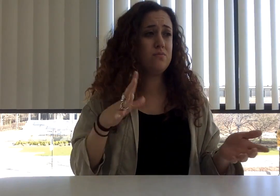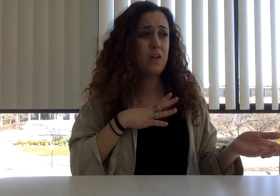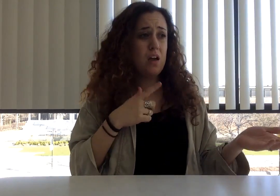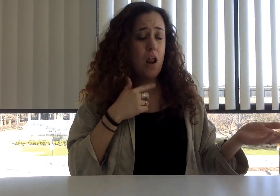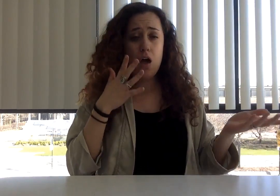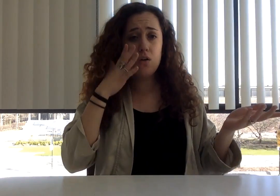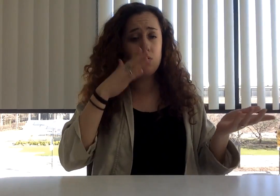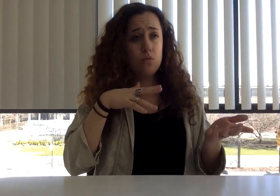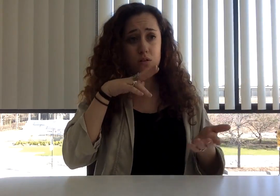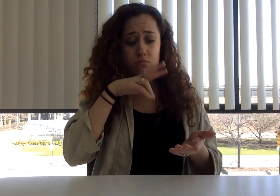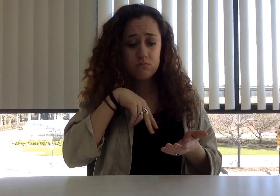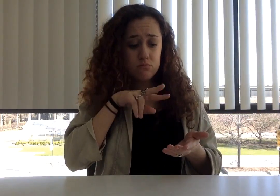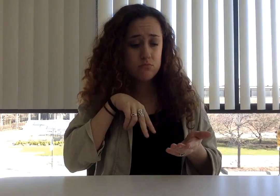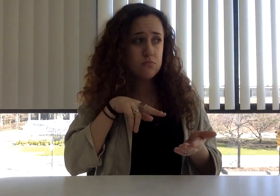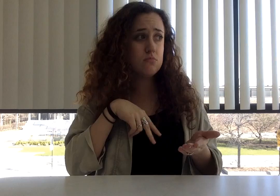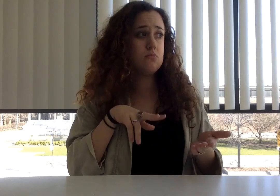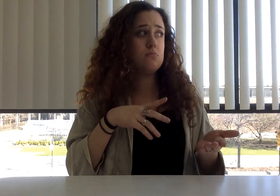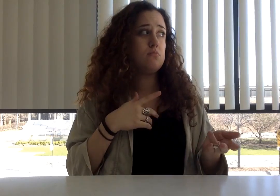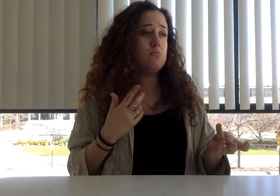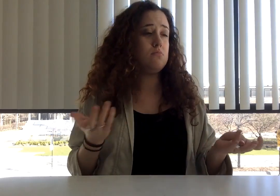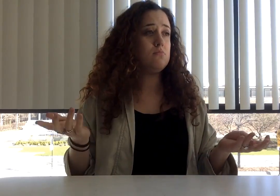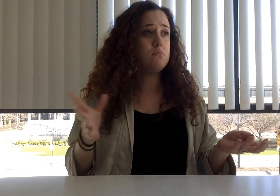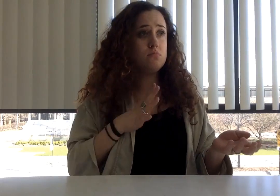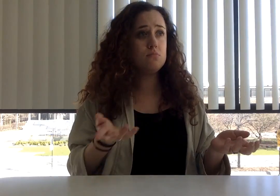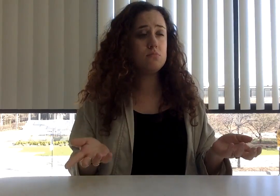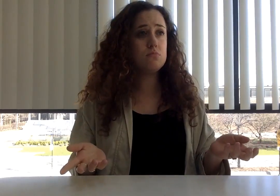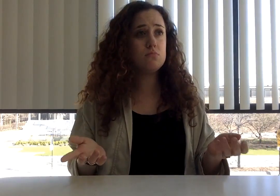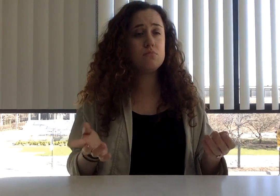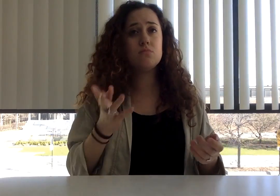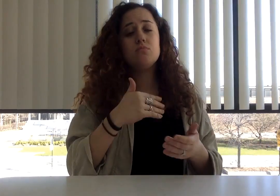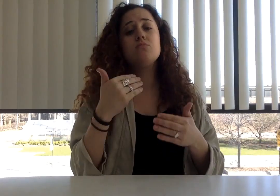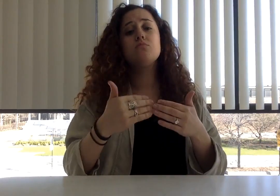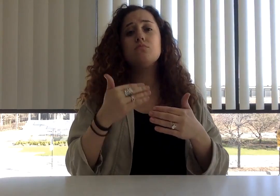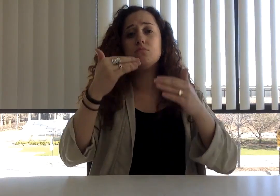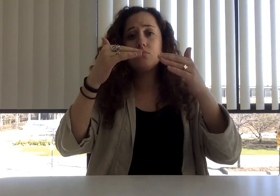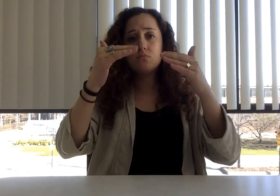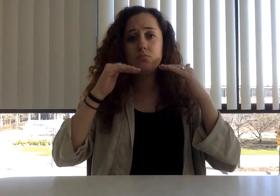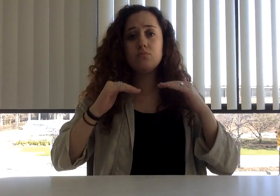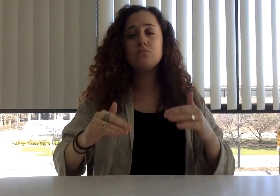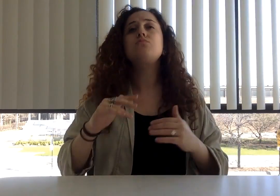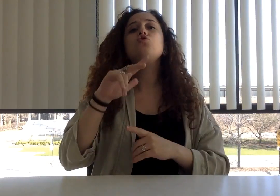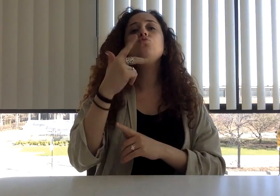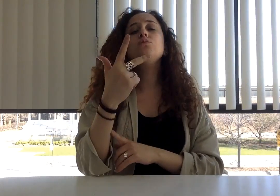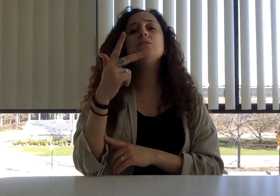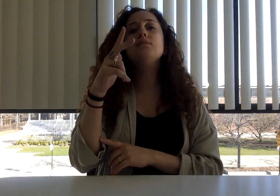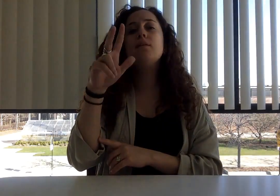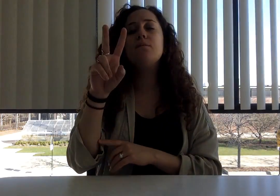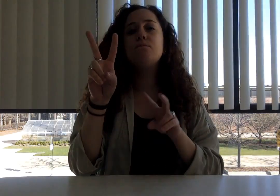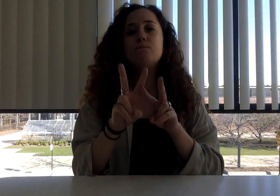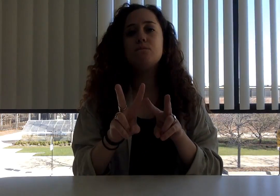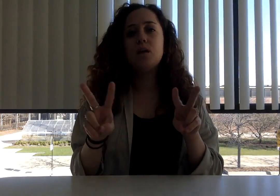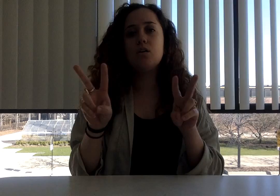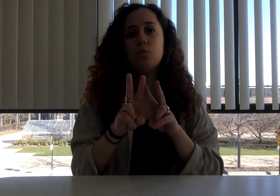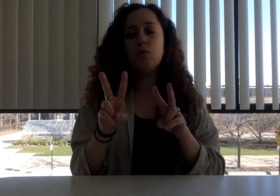that's fine. All right, next one was our 3 variable system. And the answers were 3 over 14